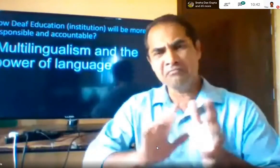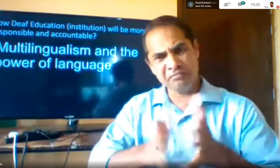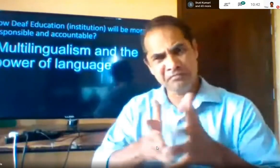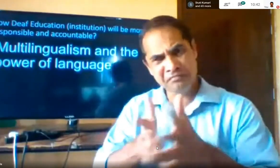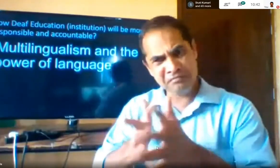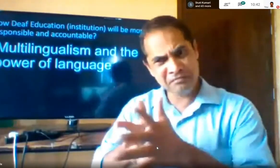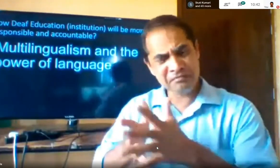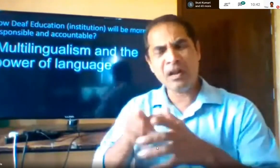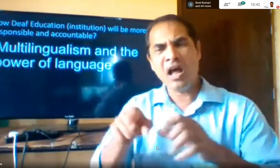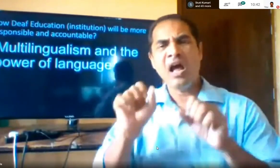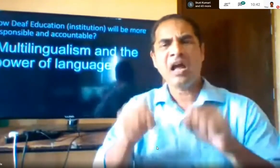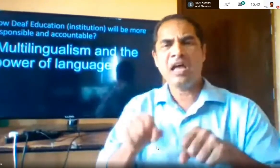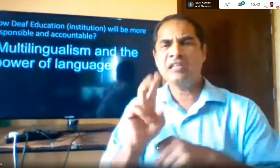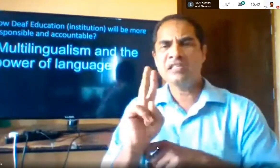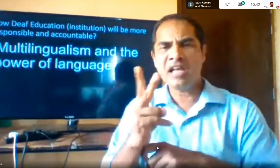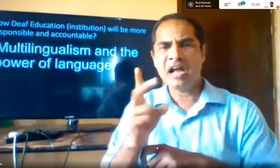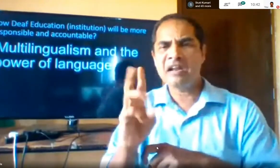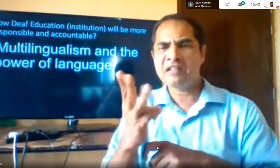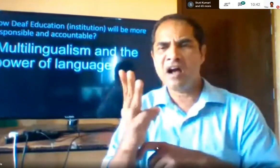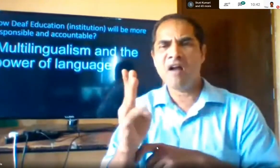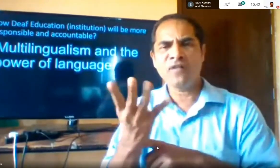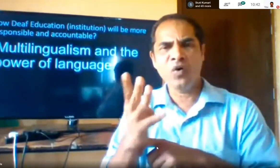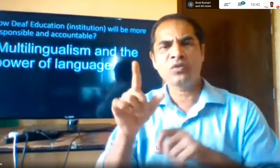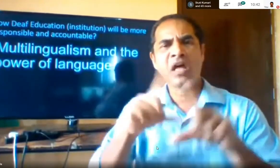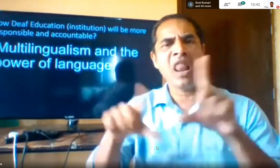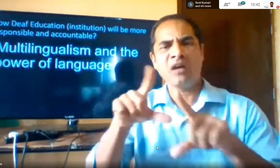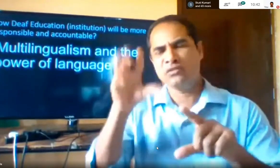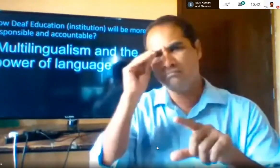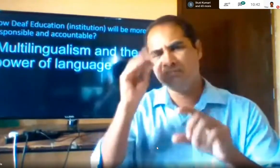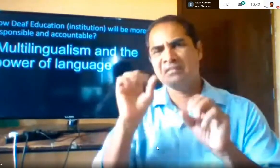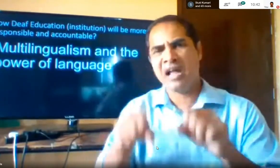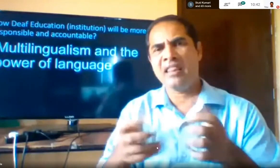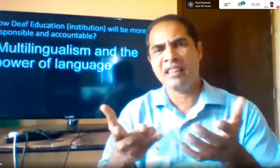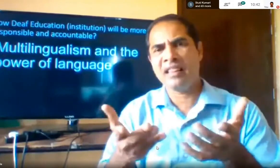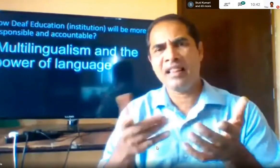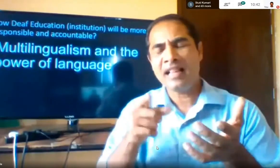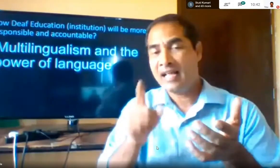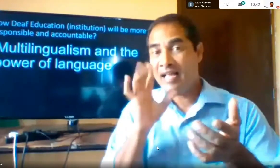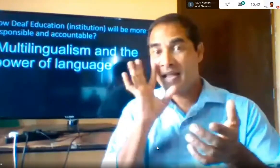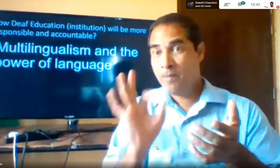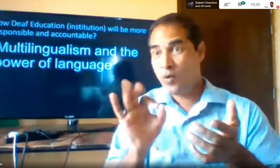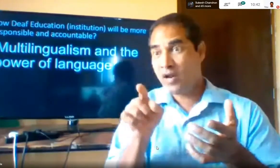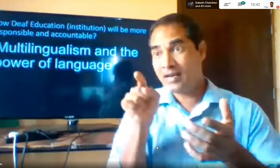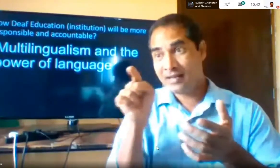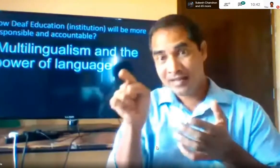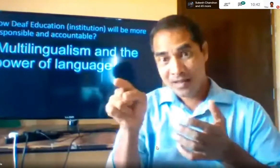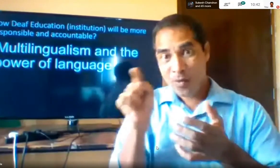They can communicate with the teachers, they can communicate with the family, then they can learn other languages.